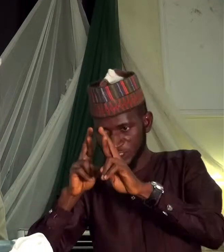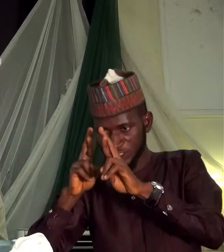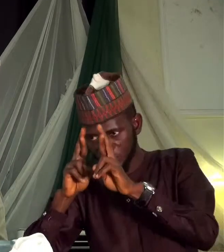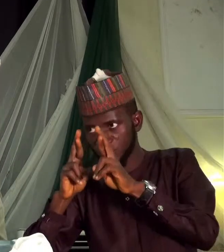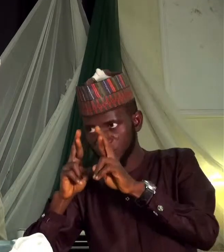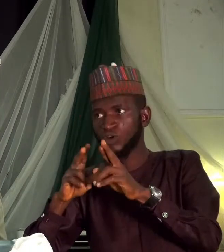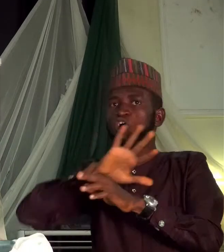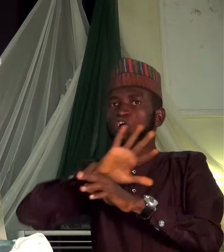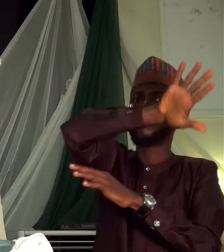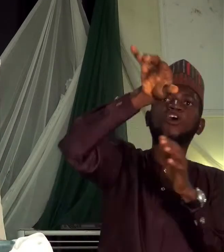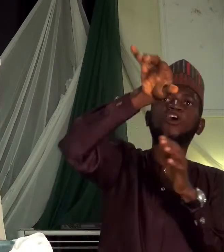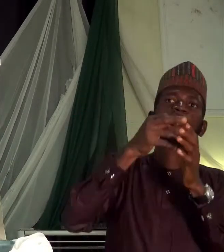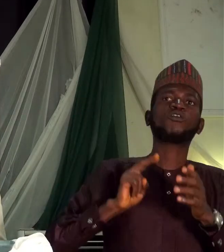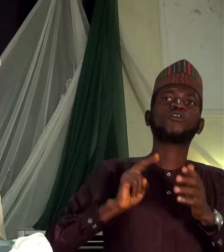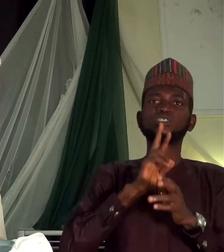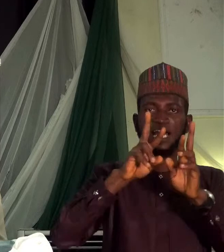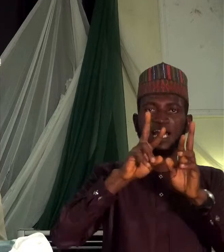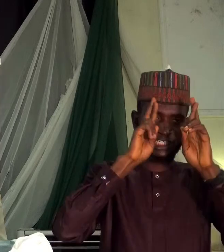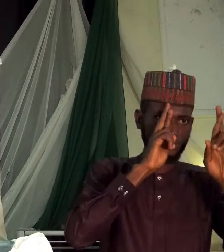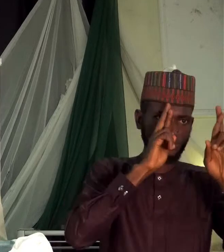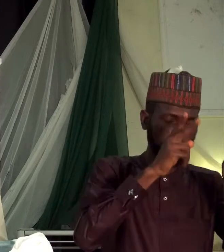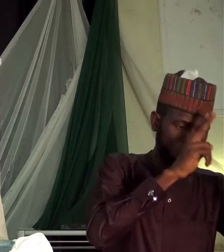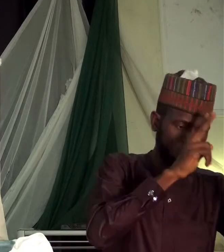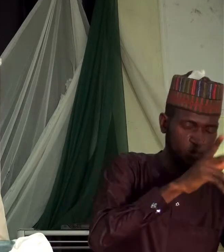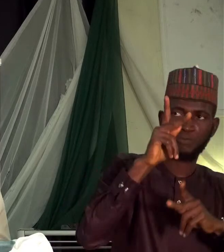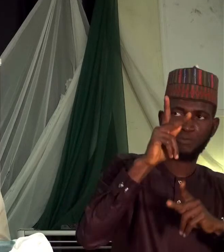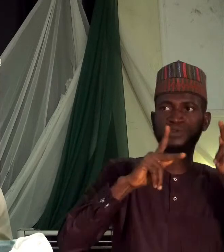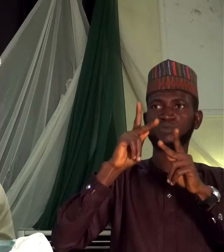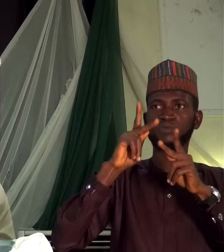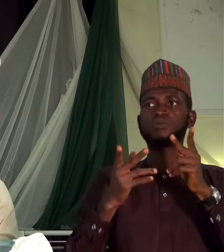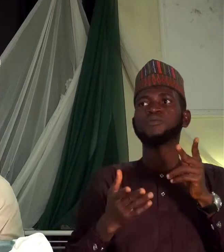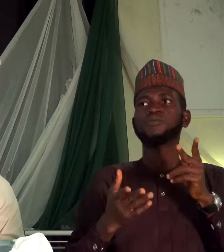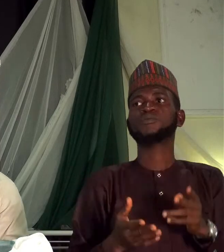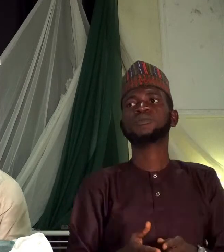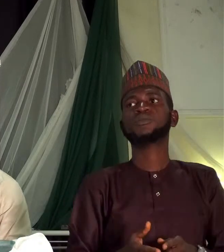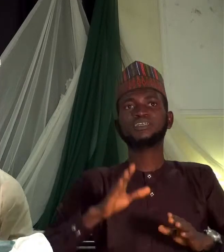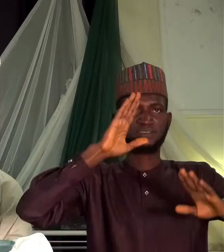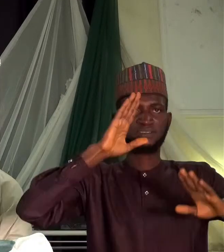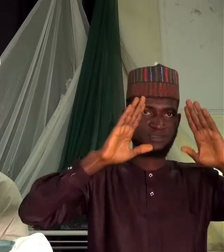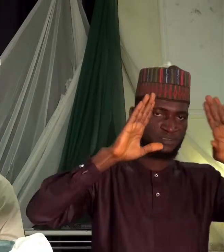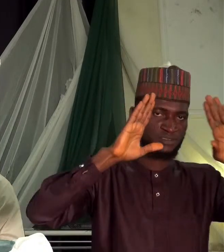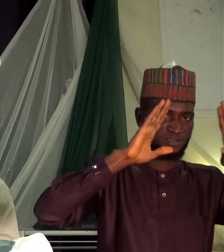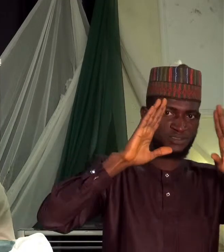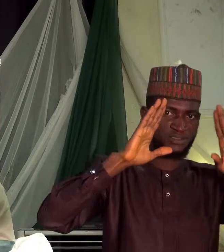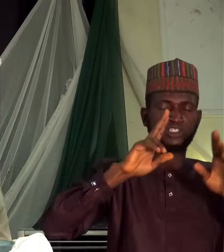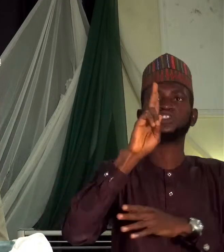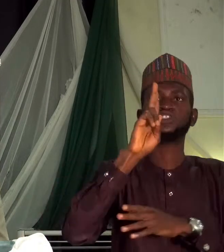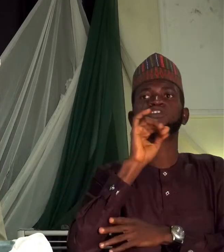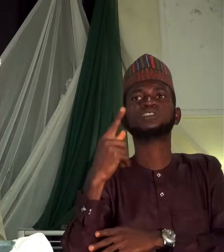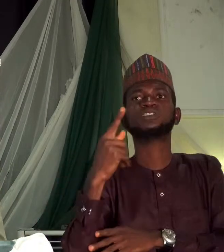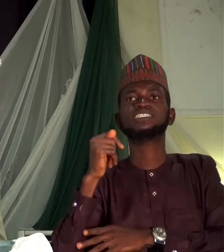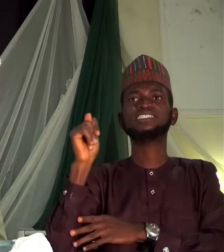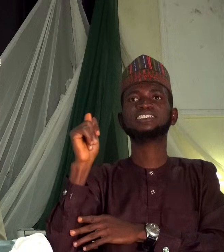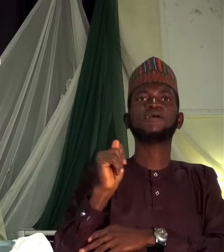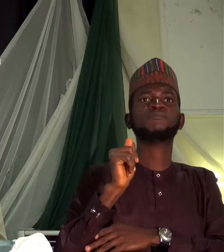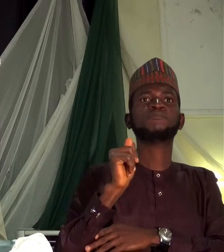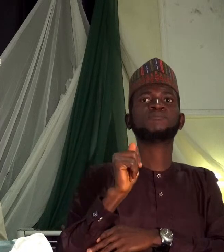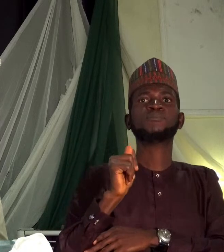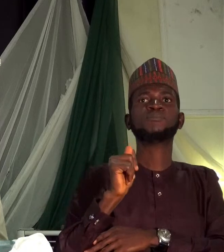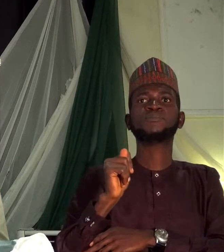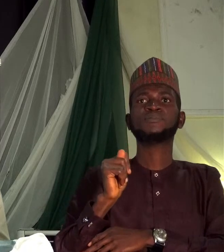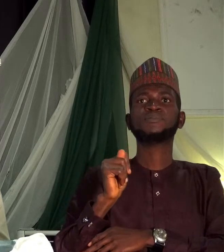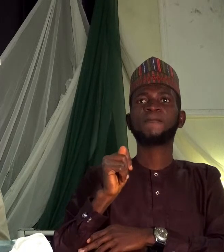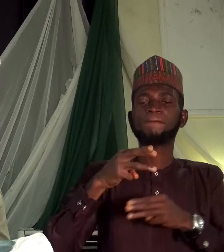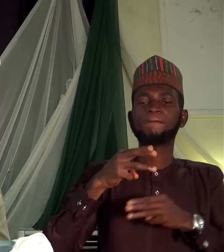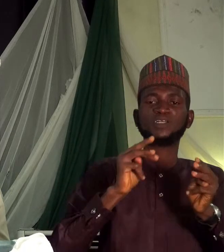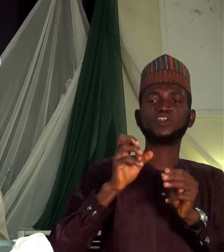seni ti iseni aponle nu wa eni aponle ni gbogbo wa mo ki kin wa lo style afa mi kan ani mo ko nile mo